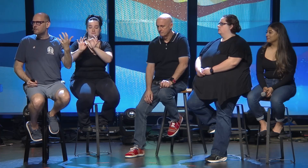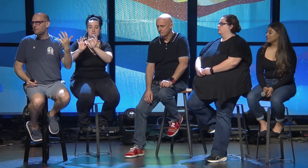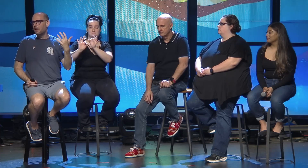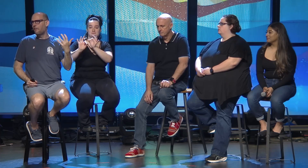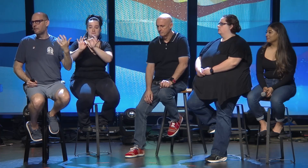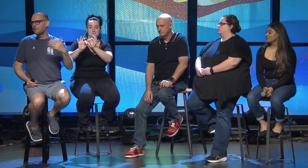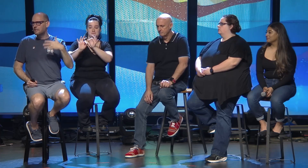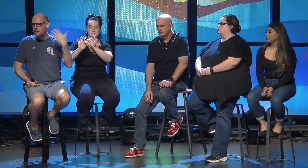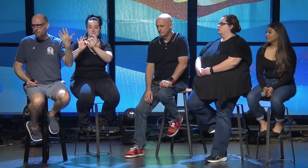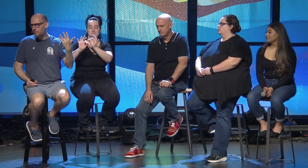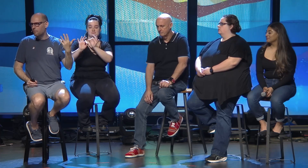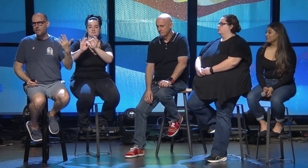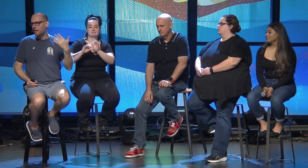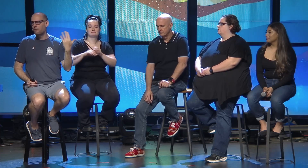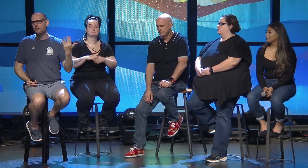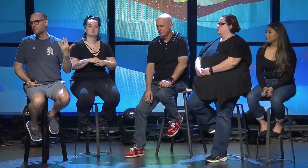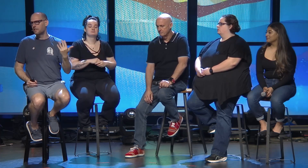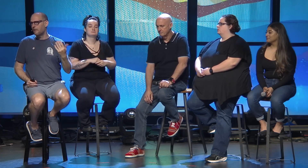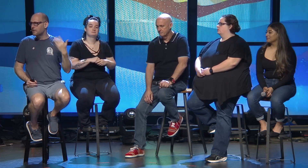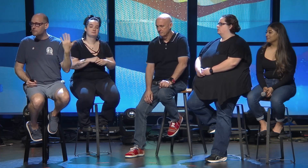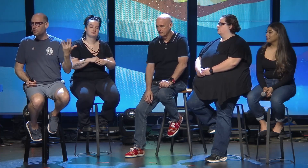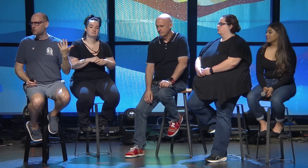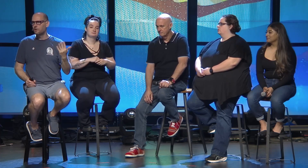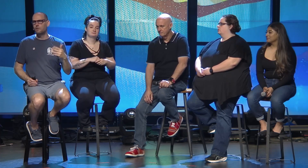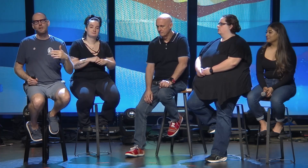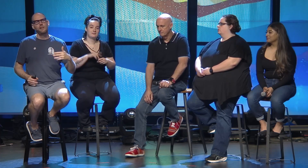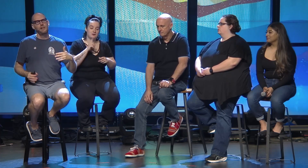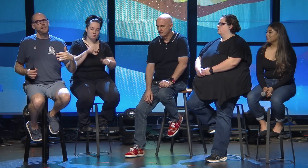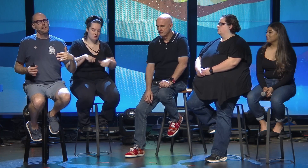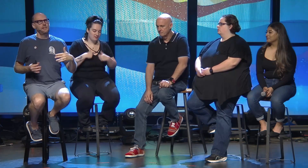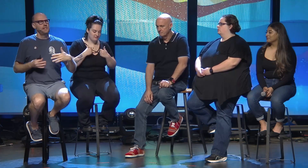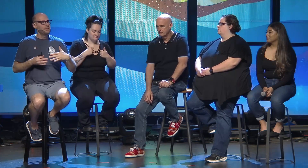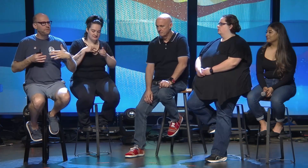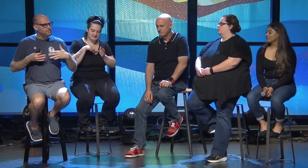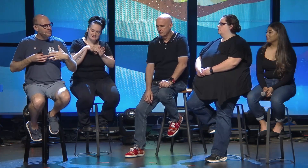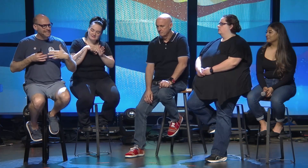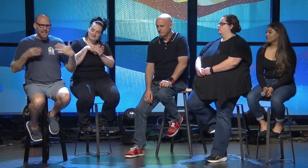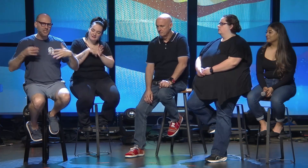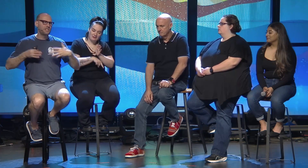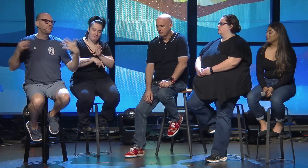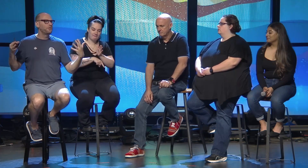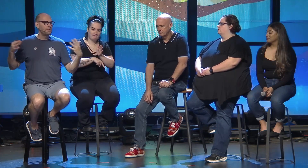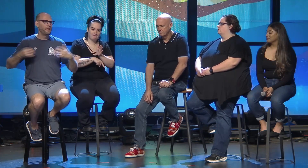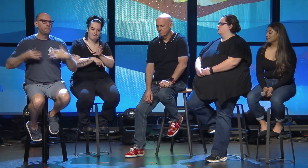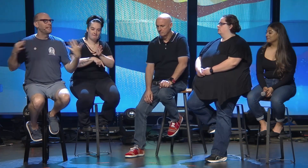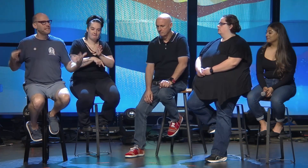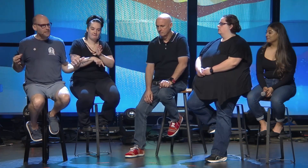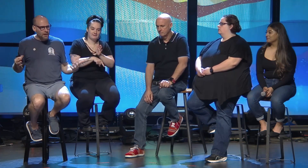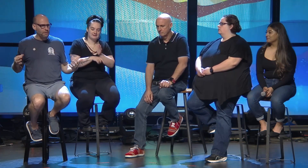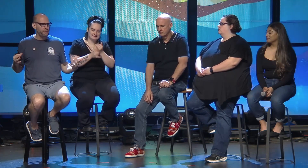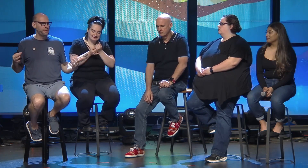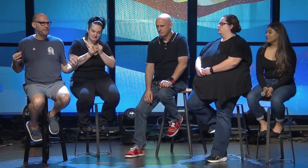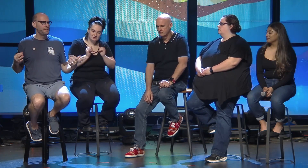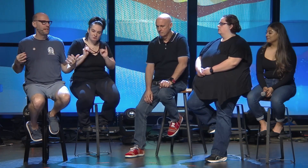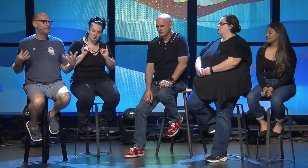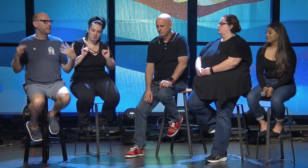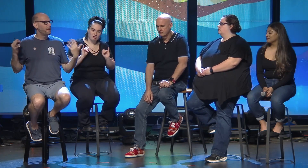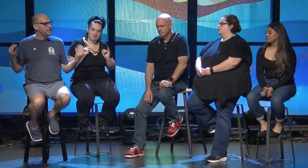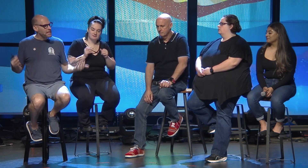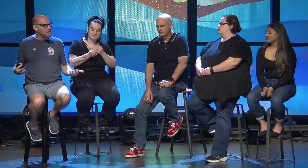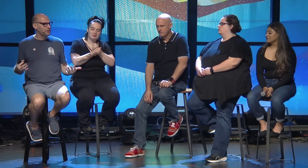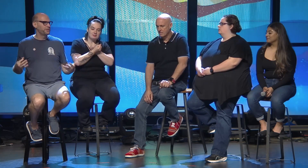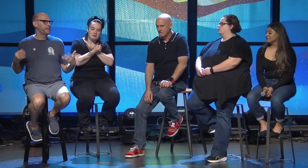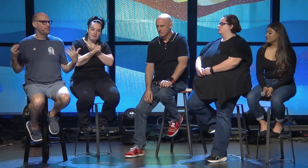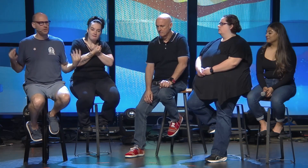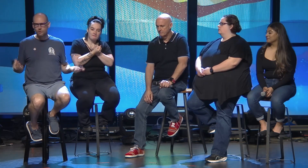that there is a reality that's deeper than we could ever understand, that is personal, that is not just full of love, but is love. And it's a